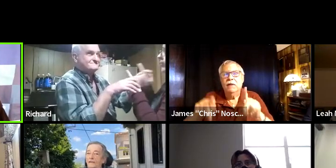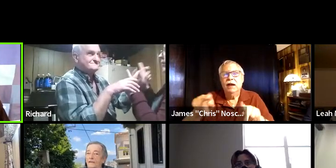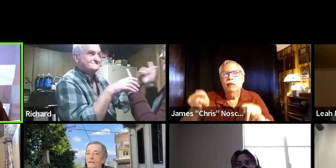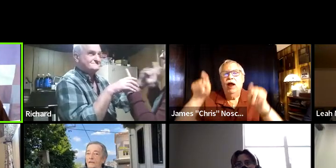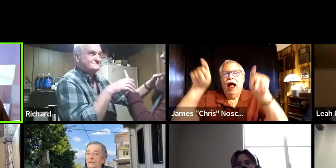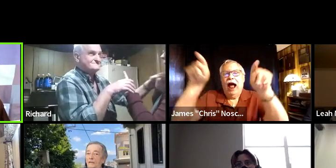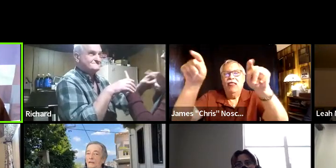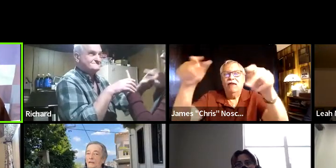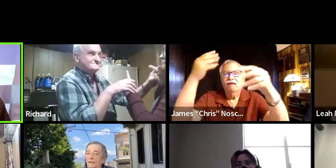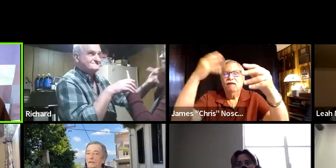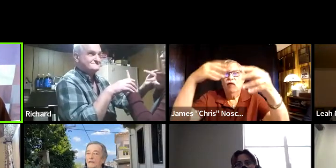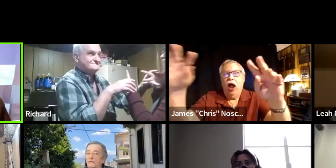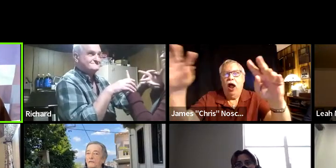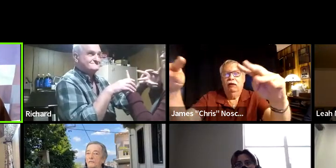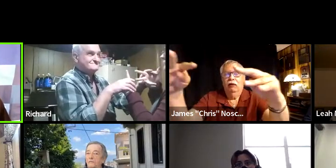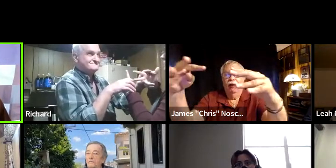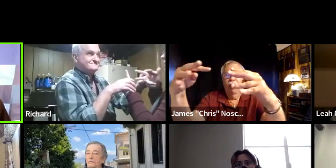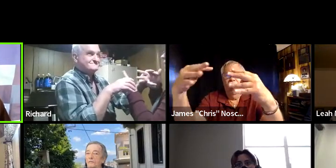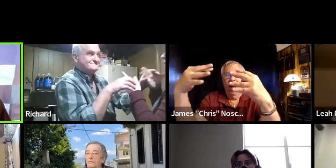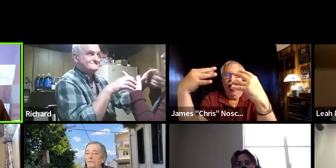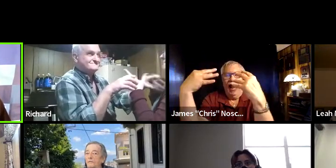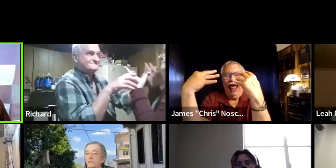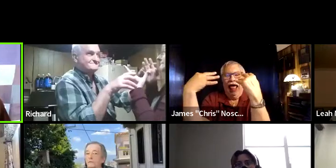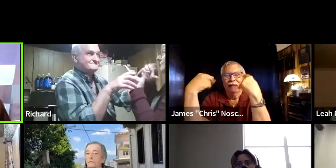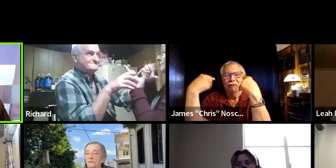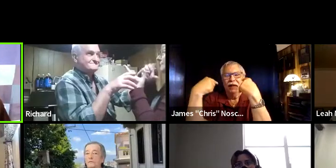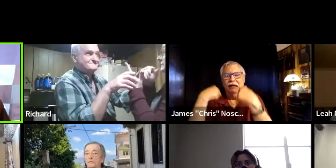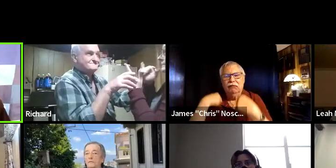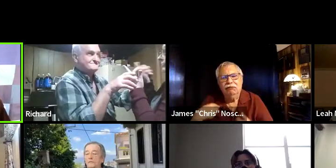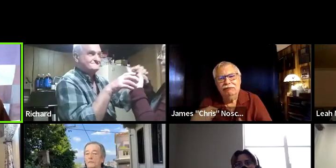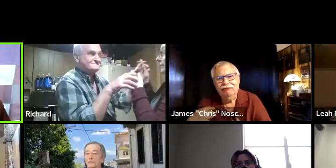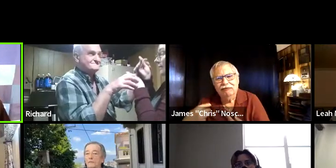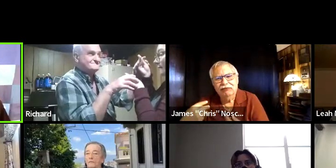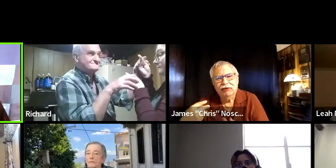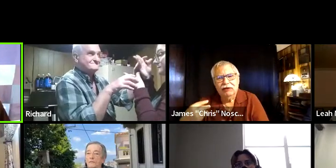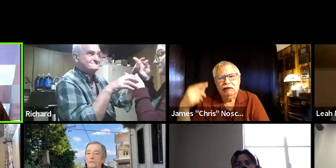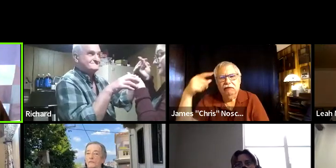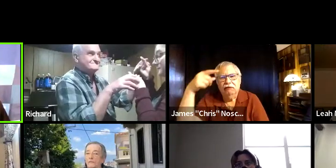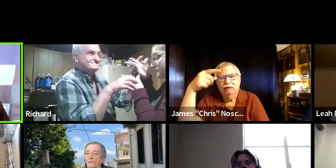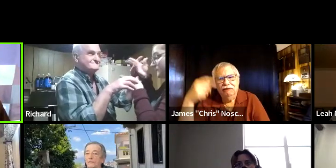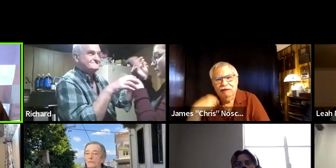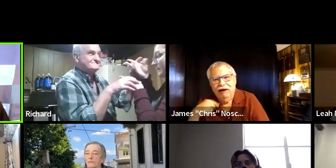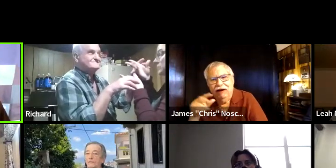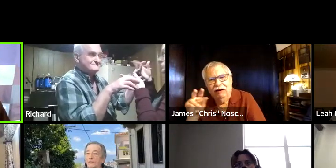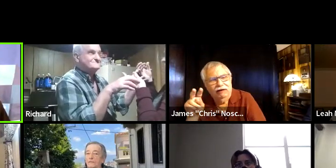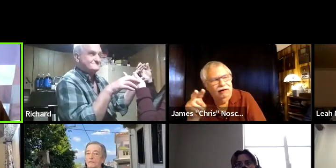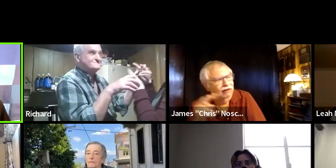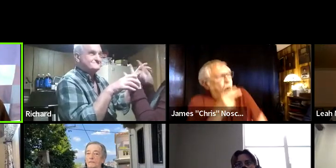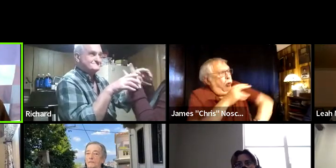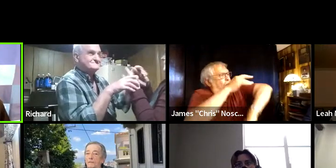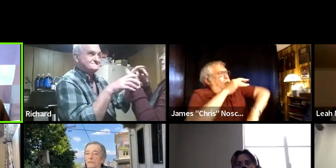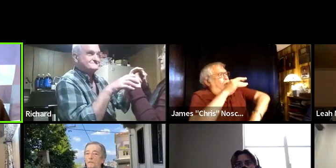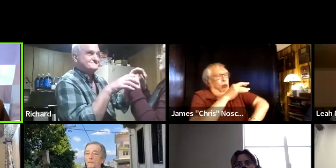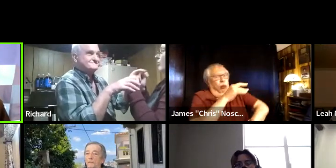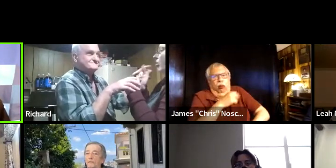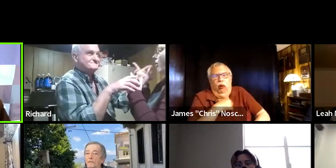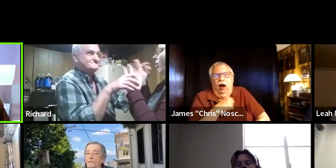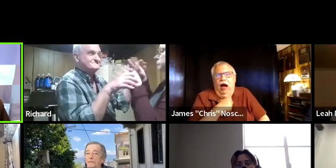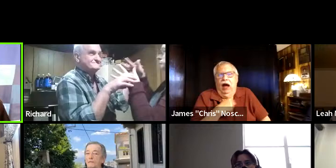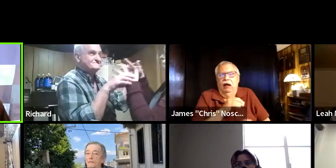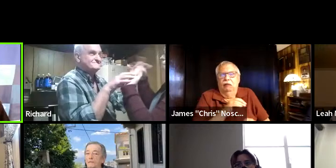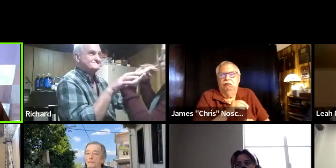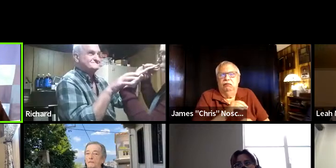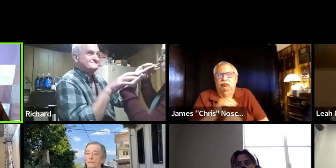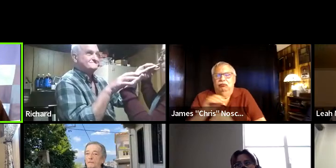at me, and I am missing it. And people all look back at me like I'm the problem. And I'm